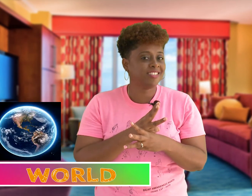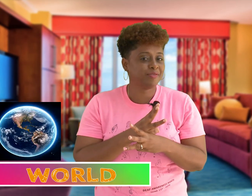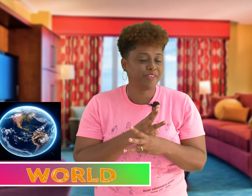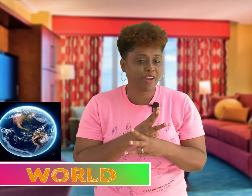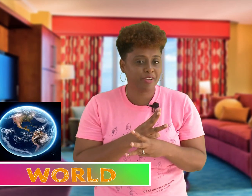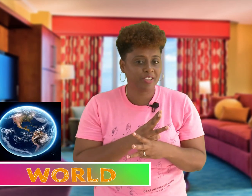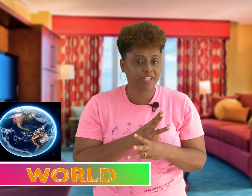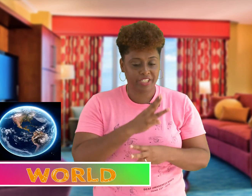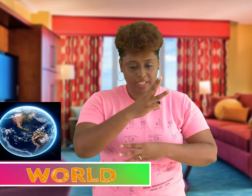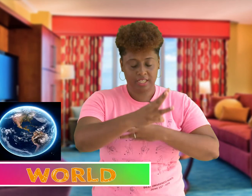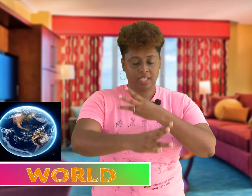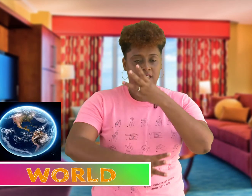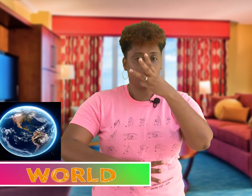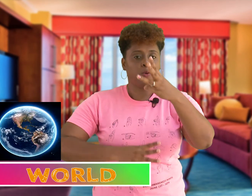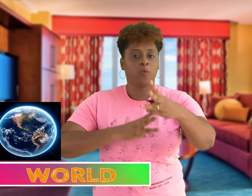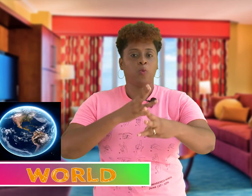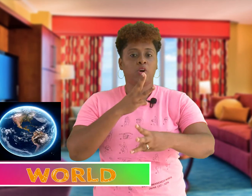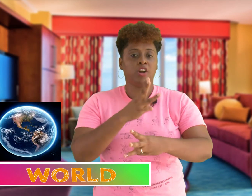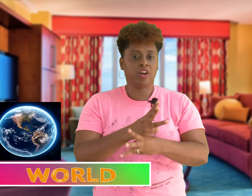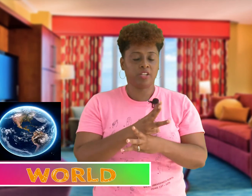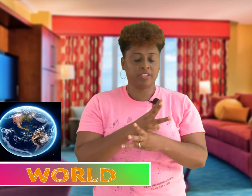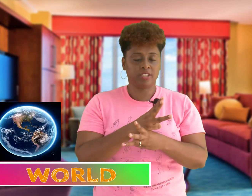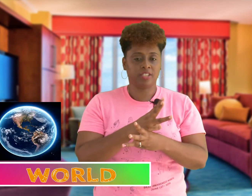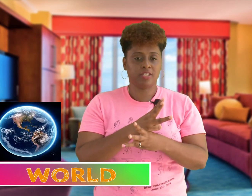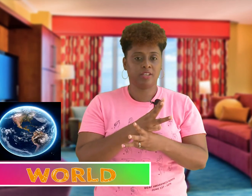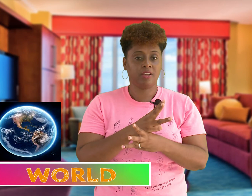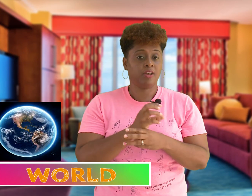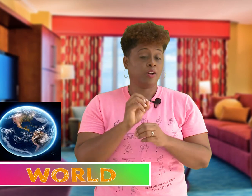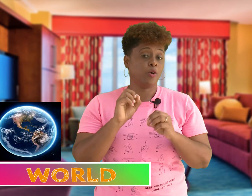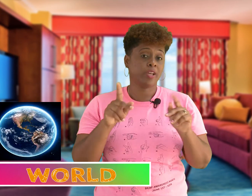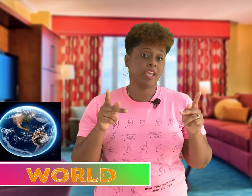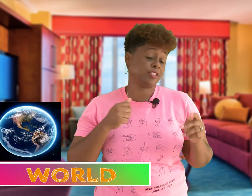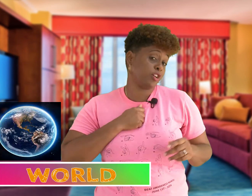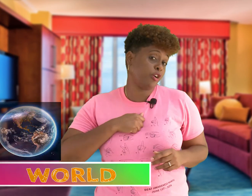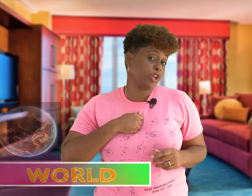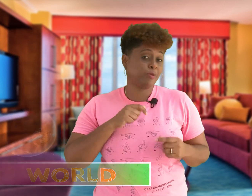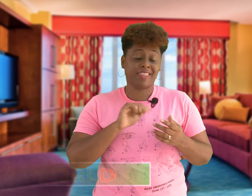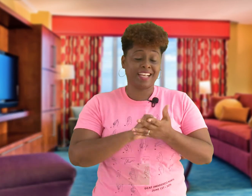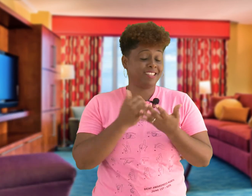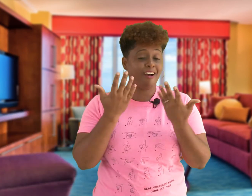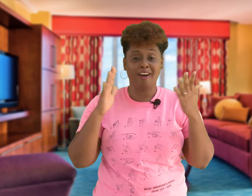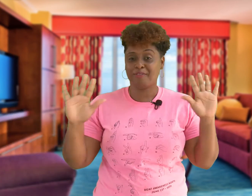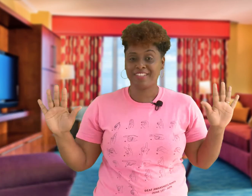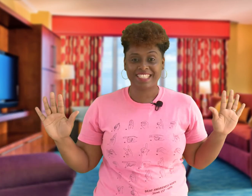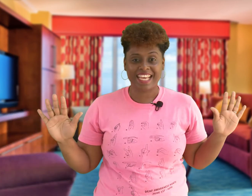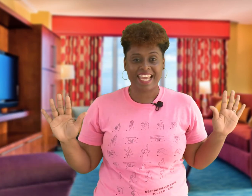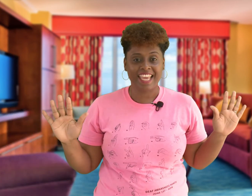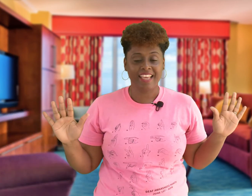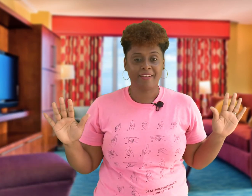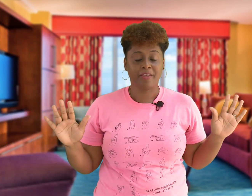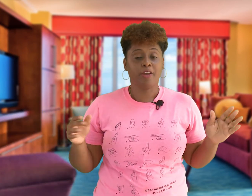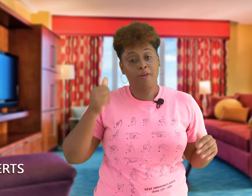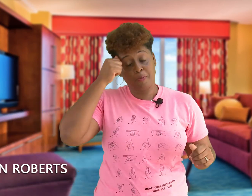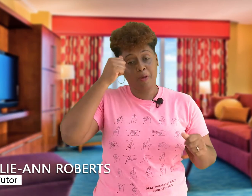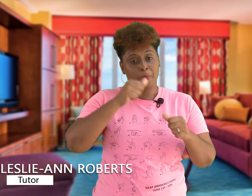world. Very good. World. Okay, sorry, but that's all for today.